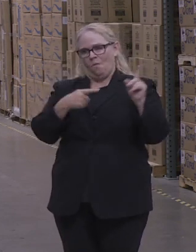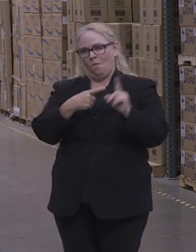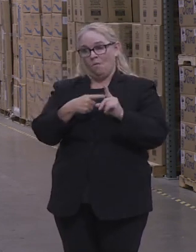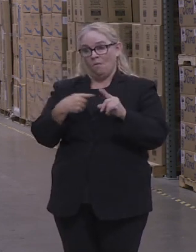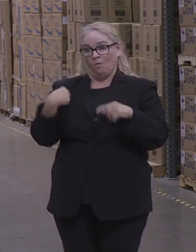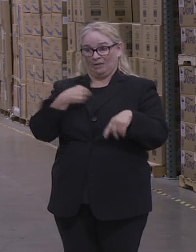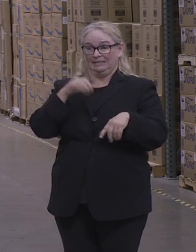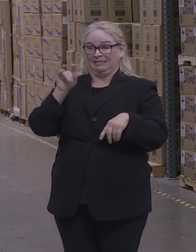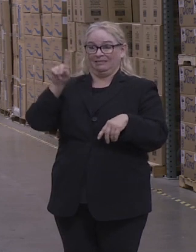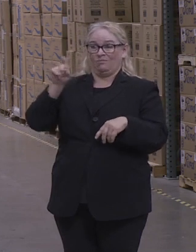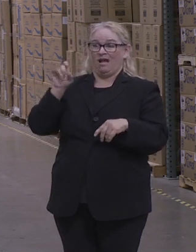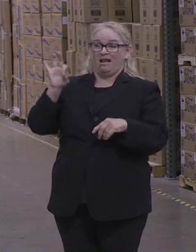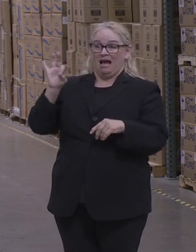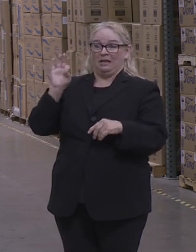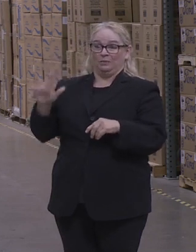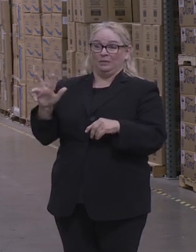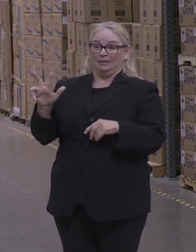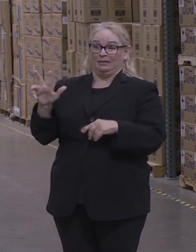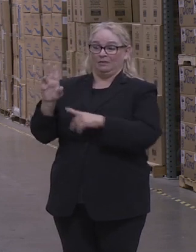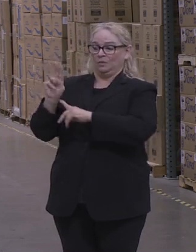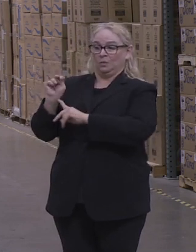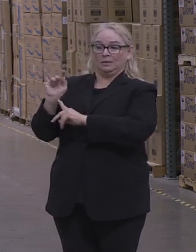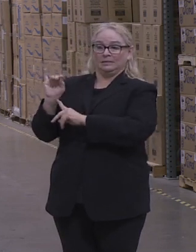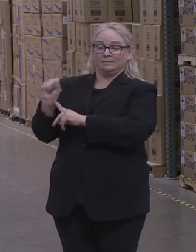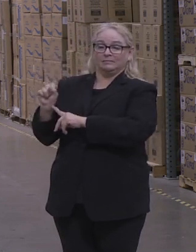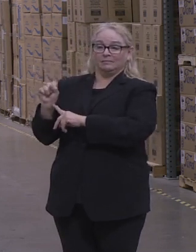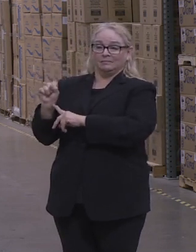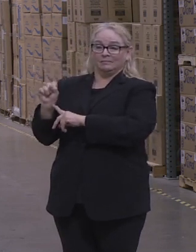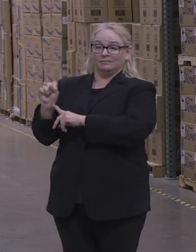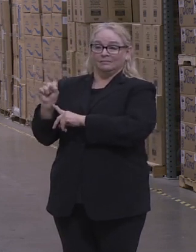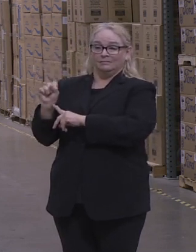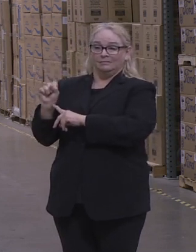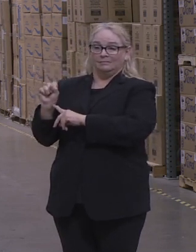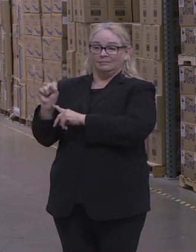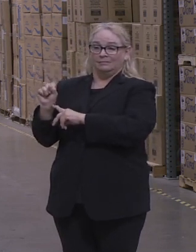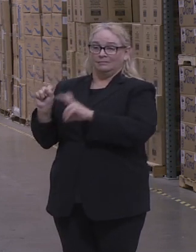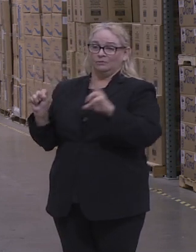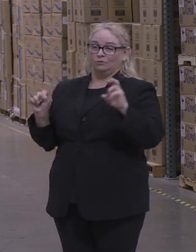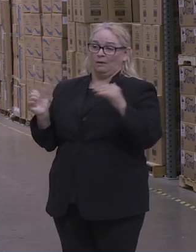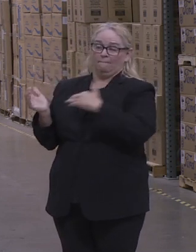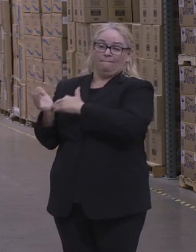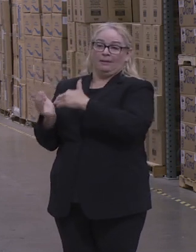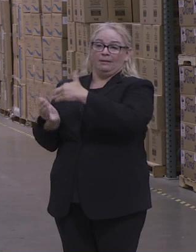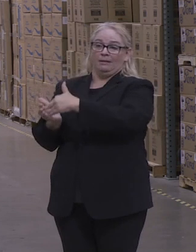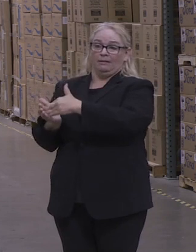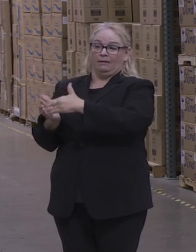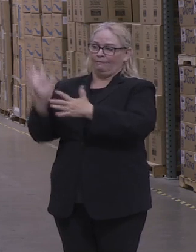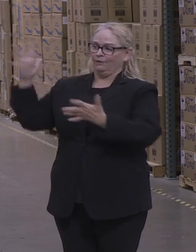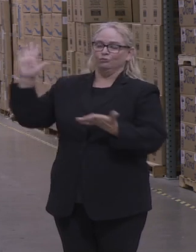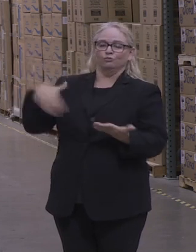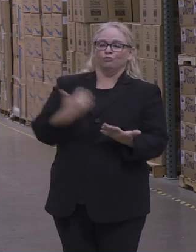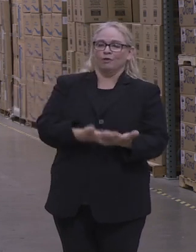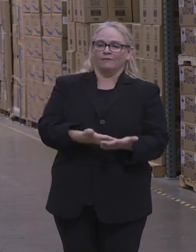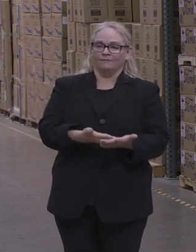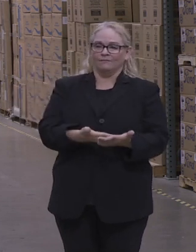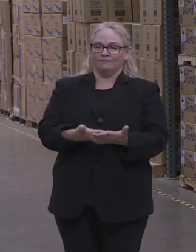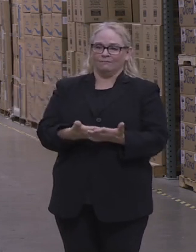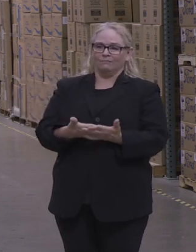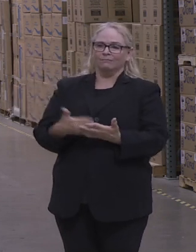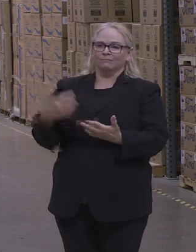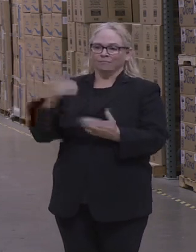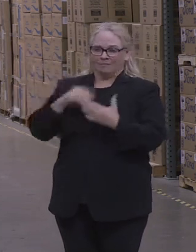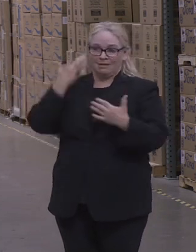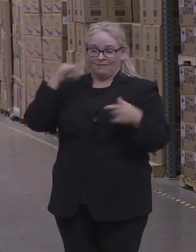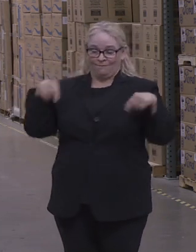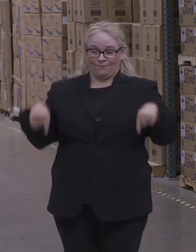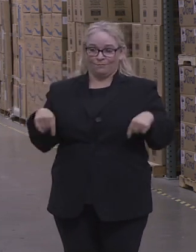units of surgical masks out of 200 million have already arrived here in the state of California. We have been